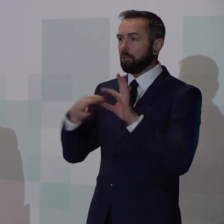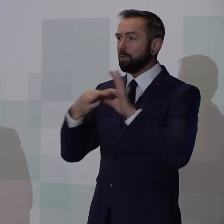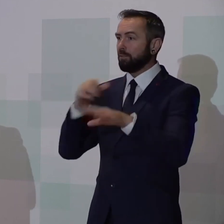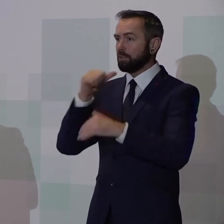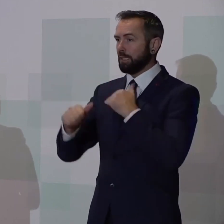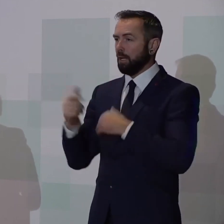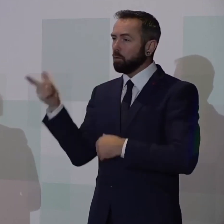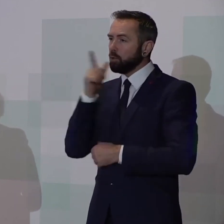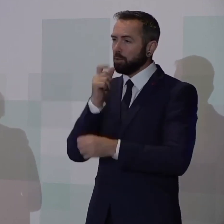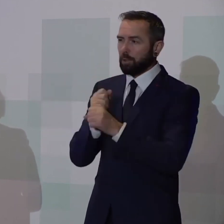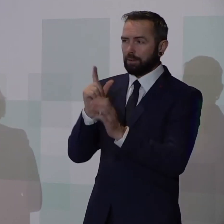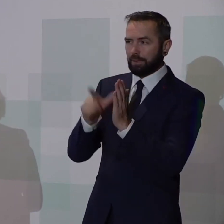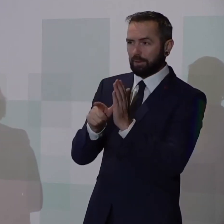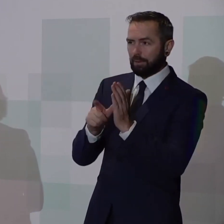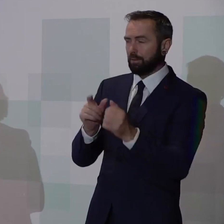I'll come back to that.